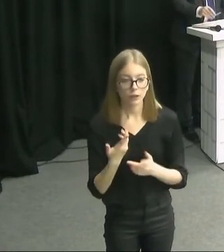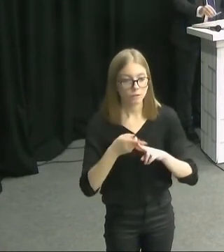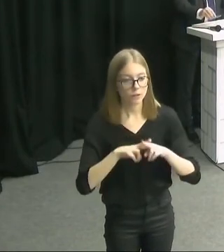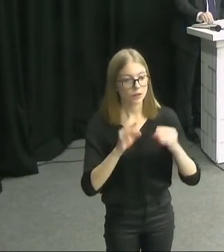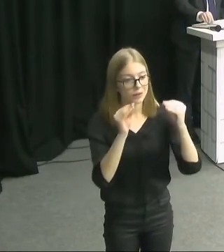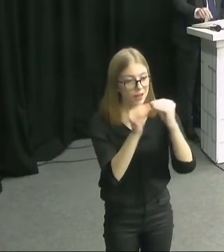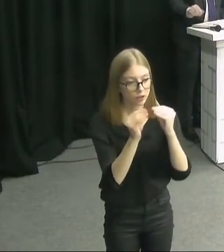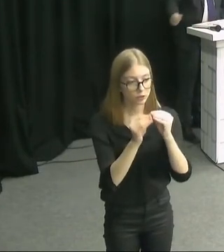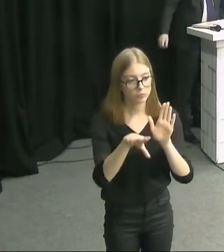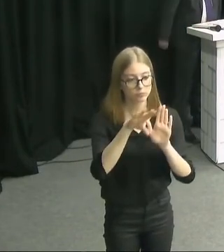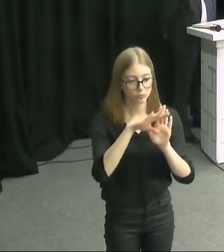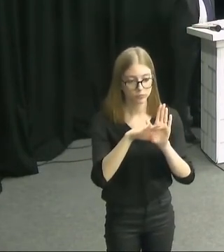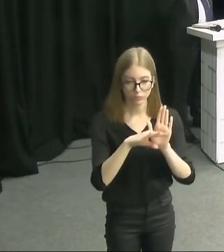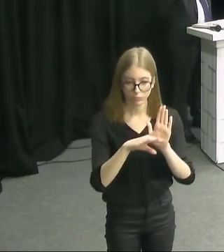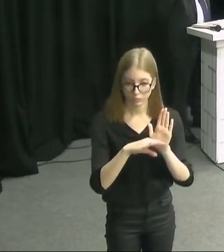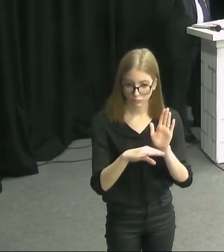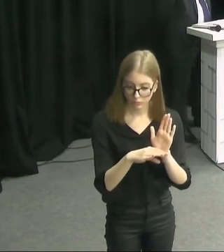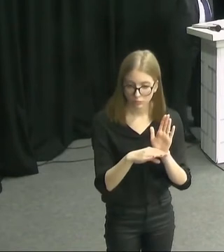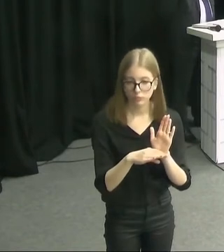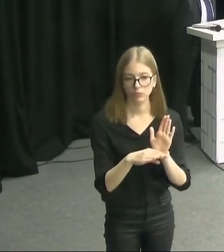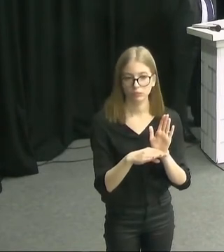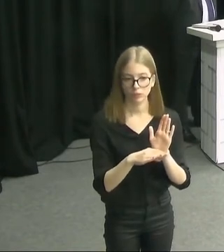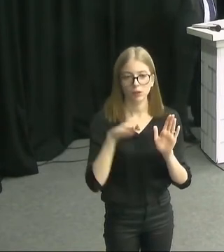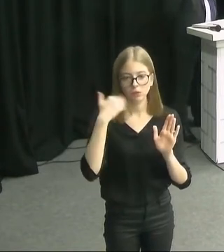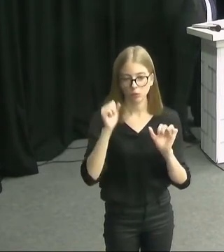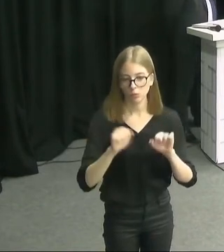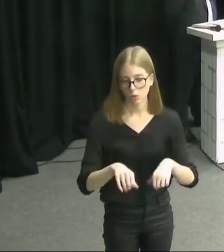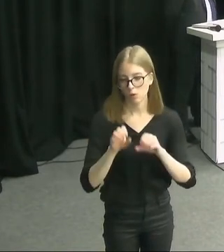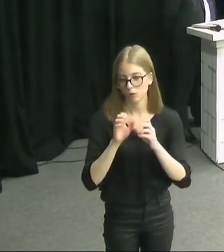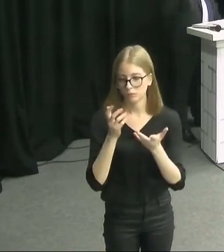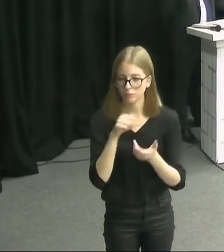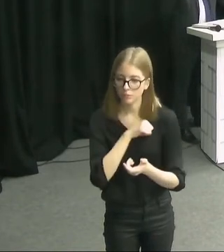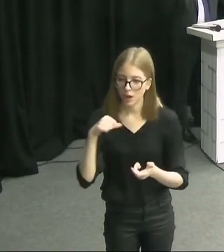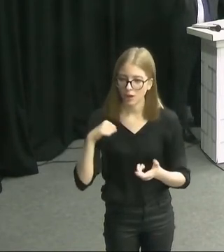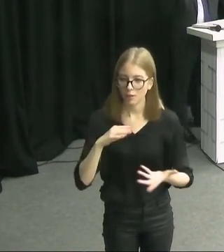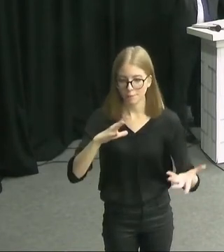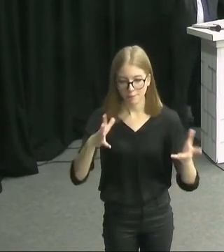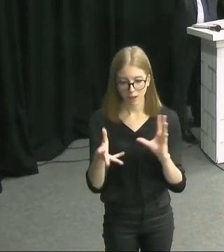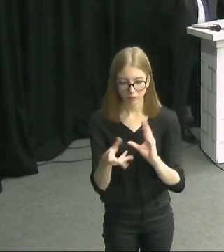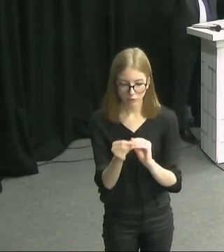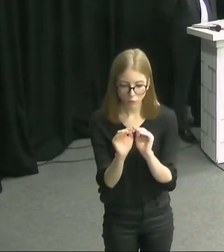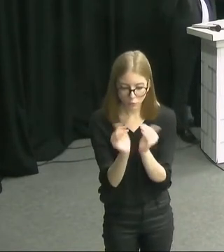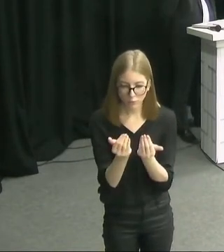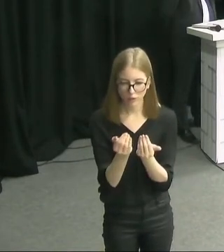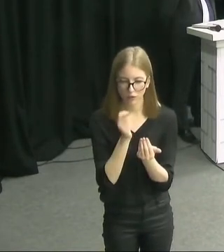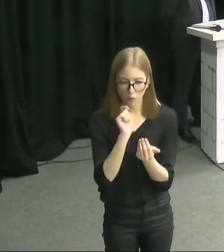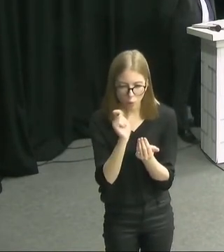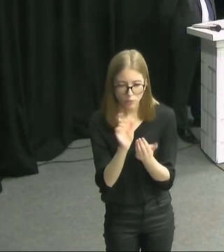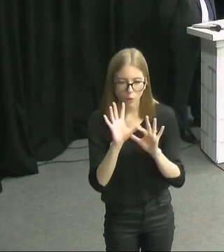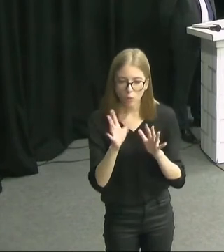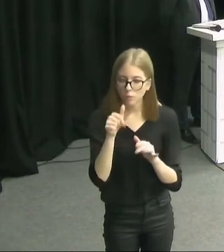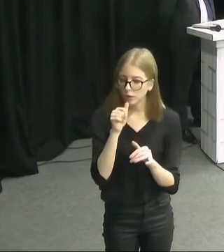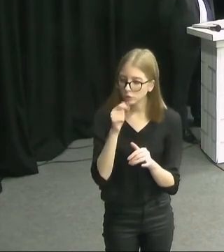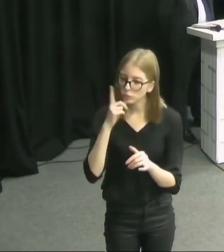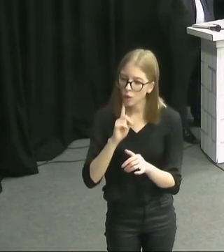after a certain statement to say something, then we will give the candidate the floor to do so. But please do not abuse this opportunity. We